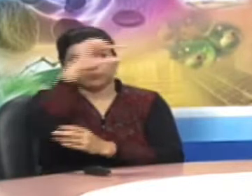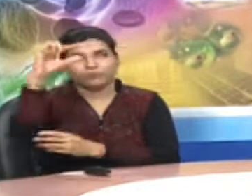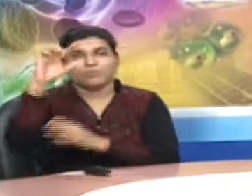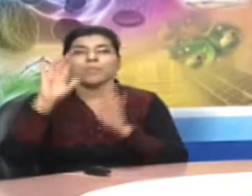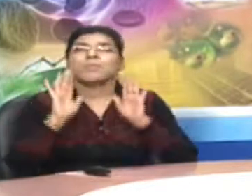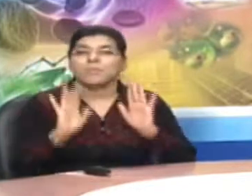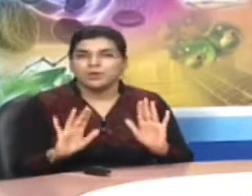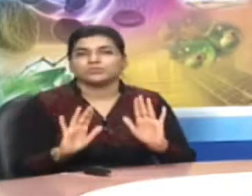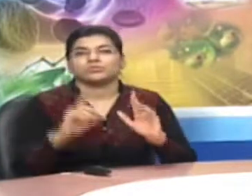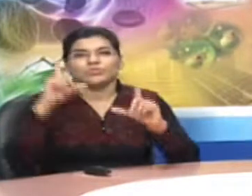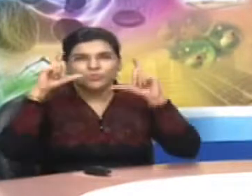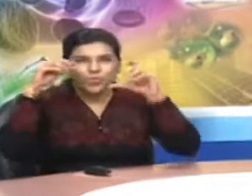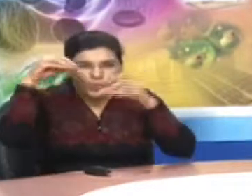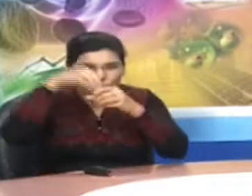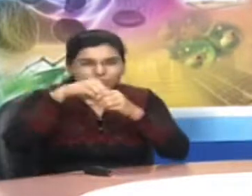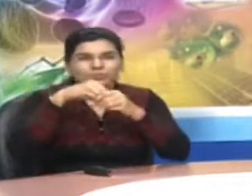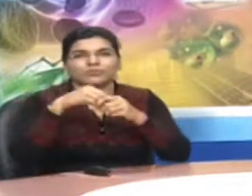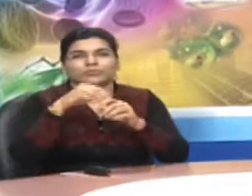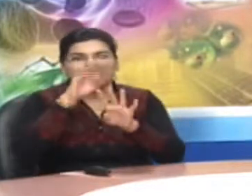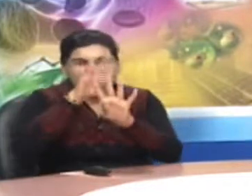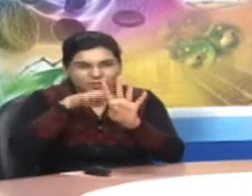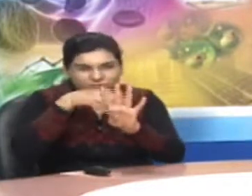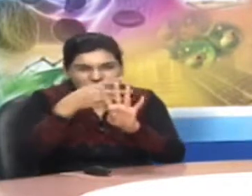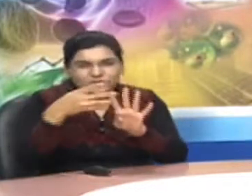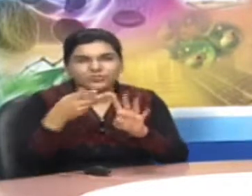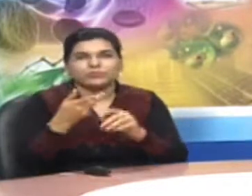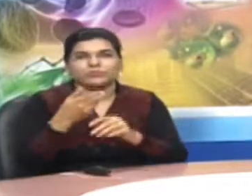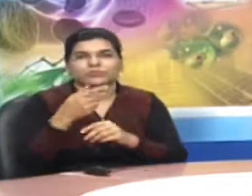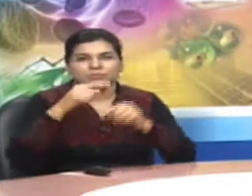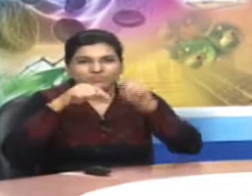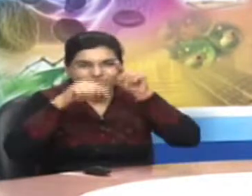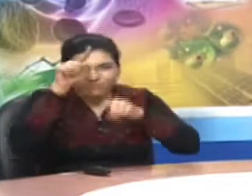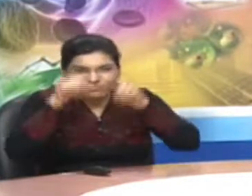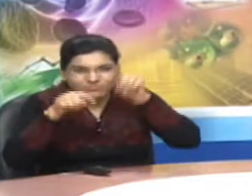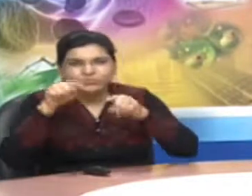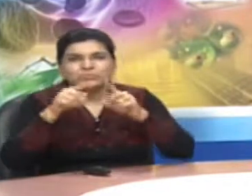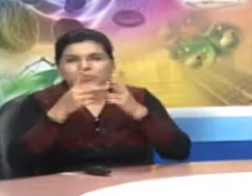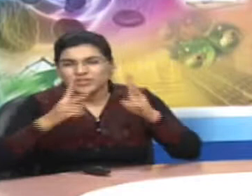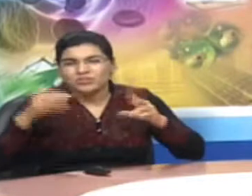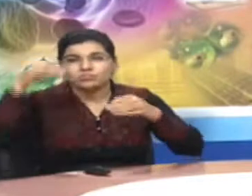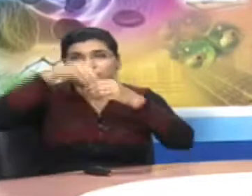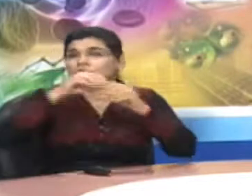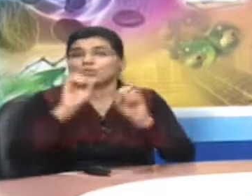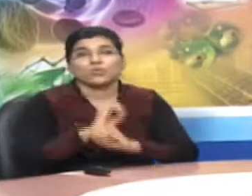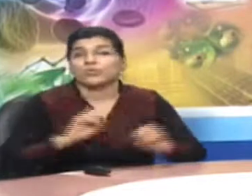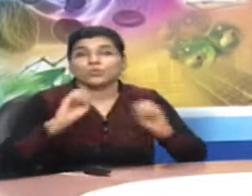title only, where there is only title and nothing else.